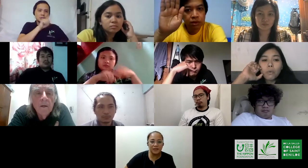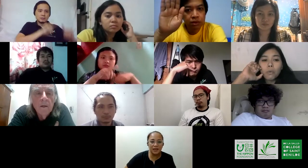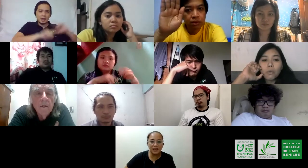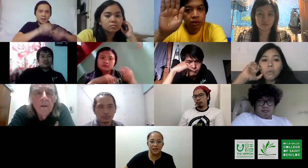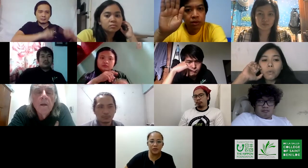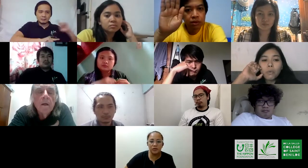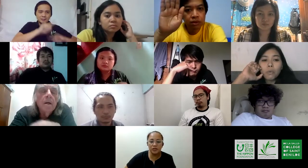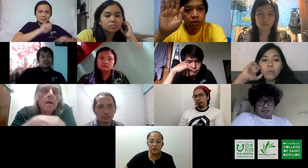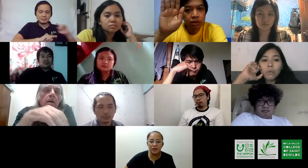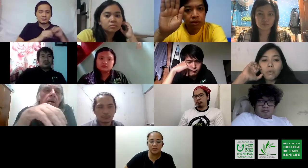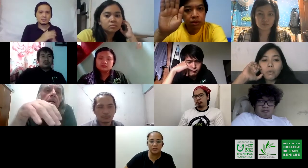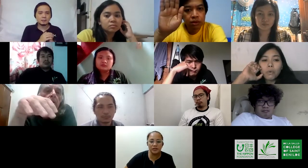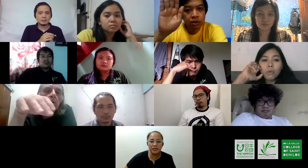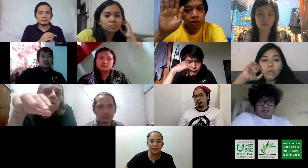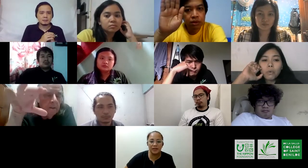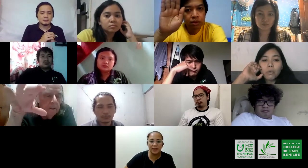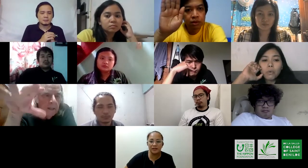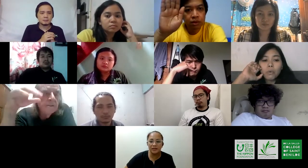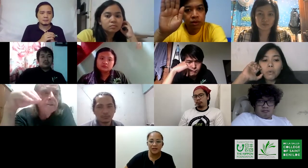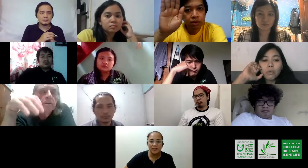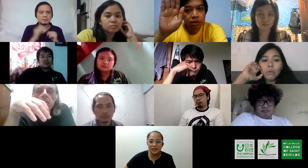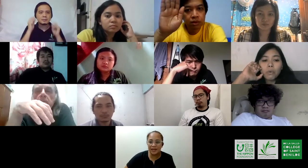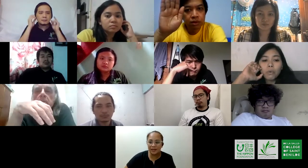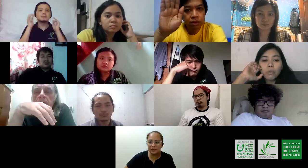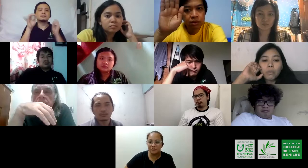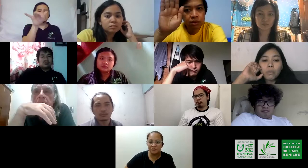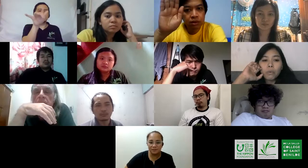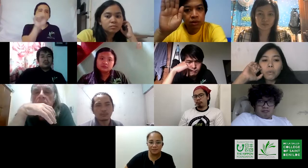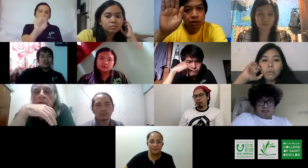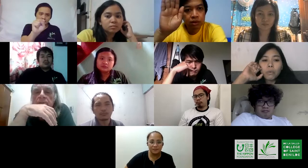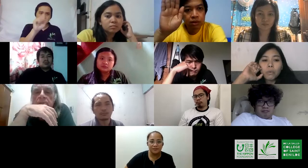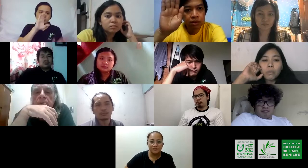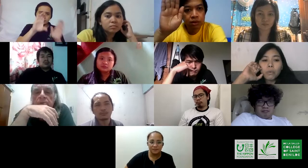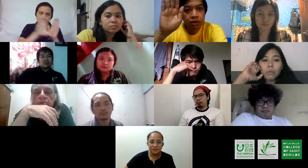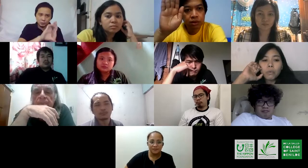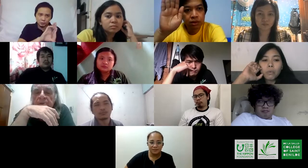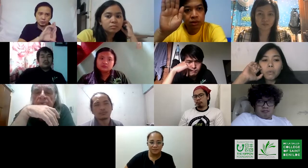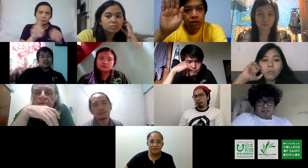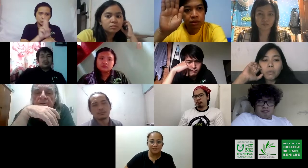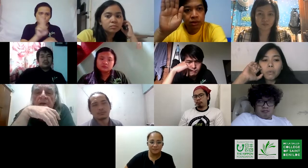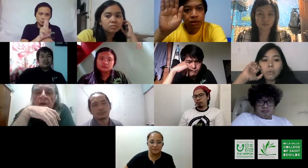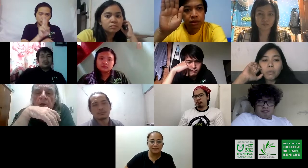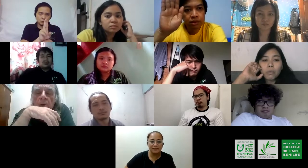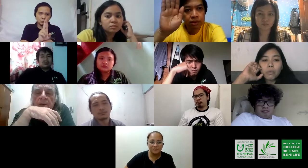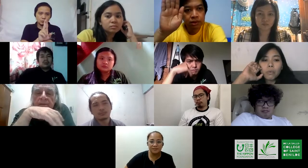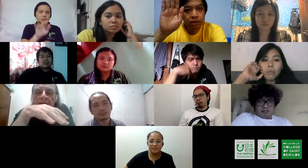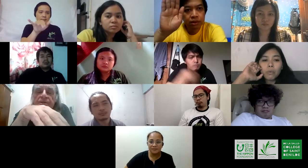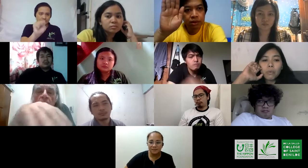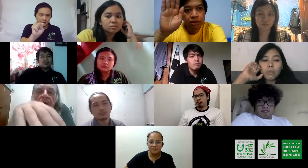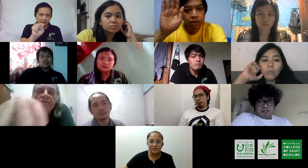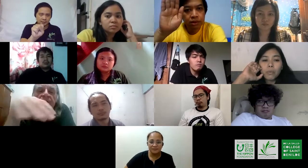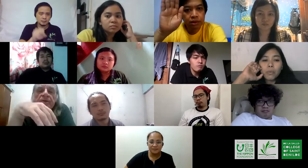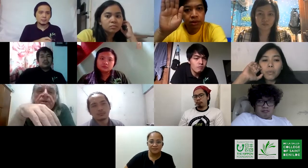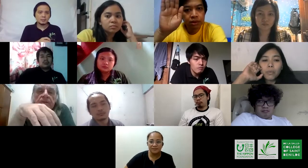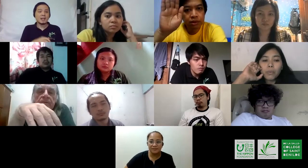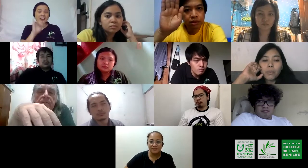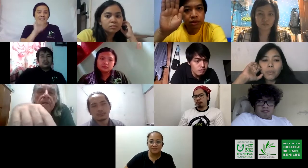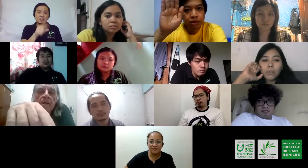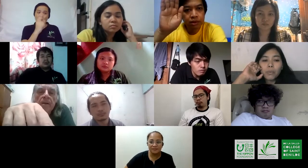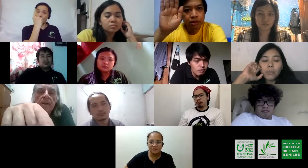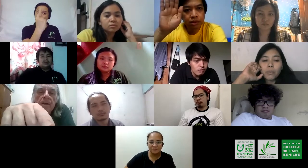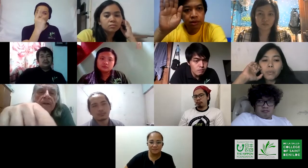Just be saying, can we use pictures and then Yes, sign? yes, yes, you can use pictures. Okay, that's a way of